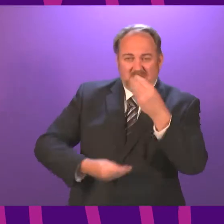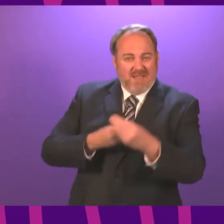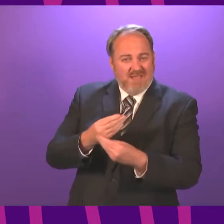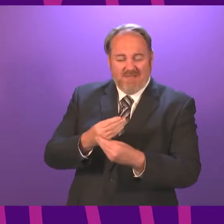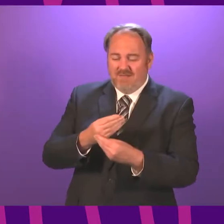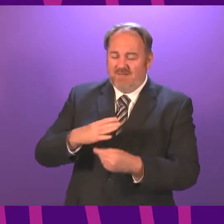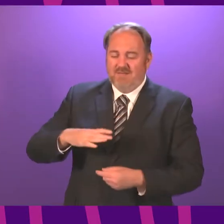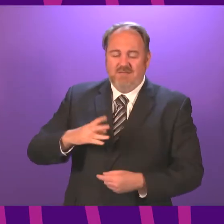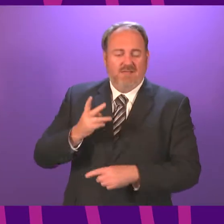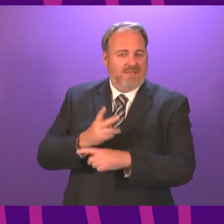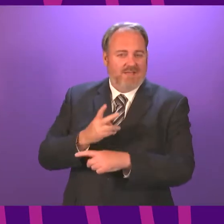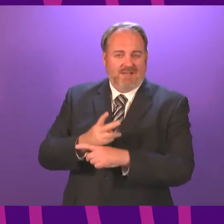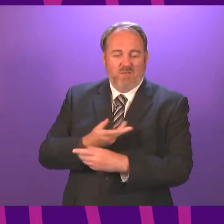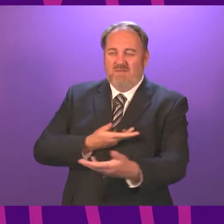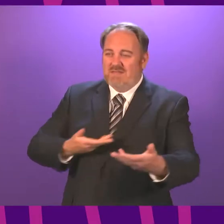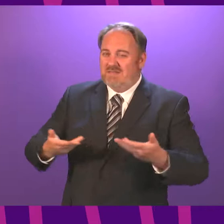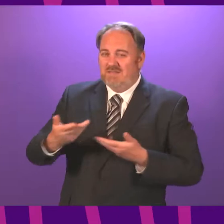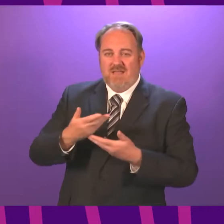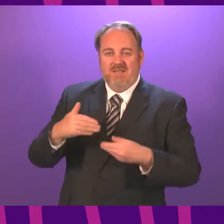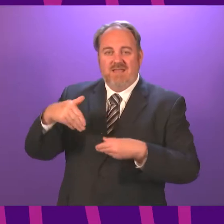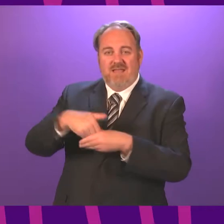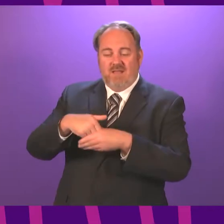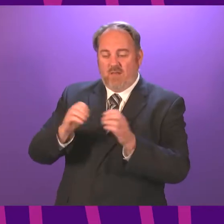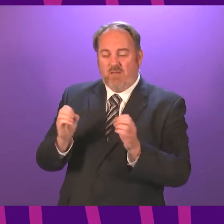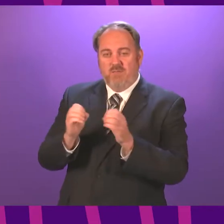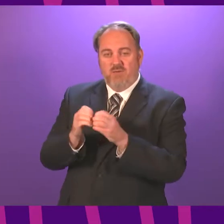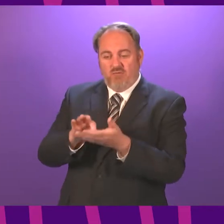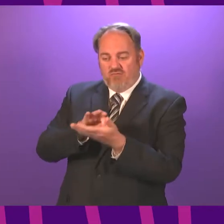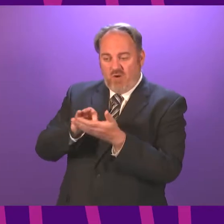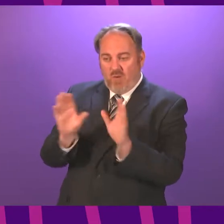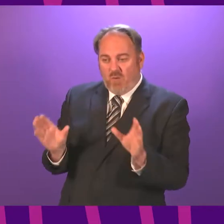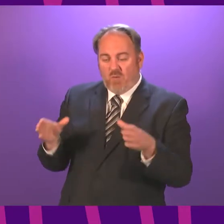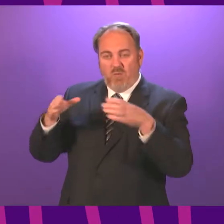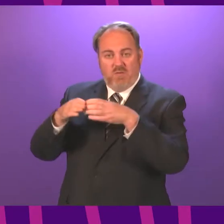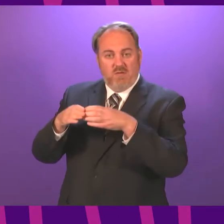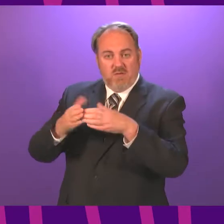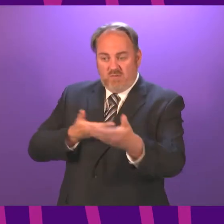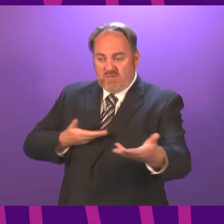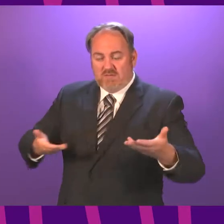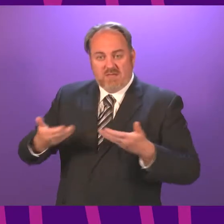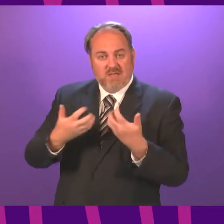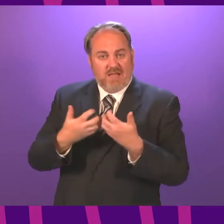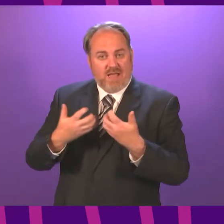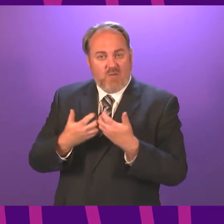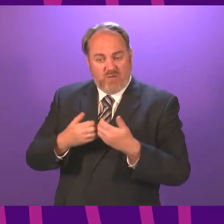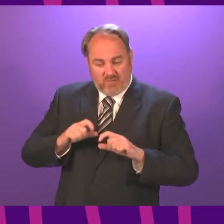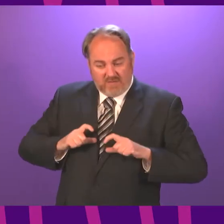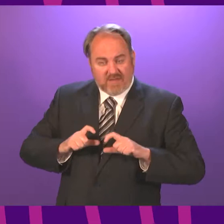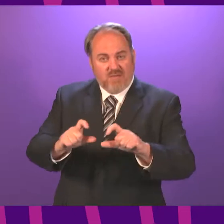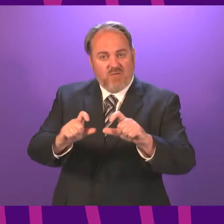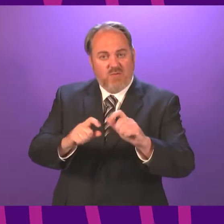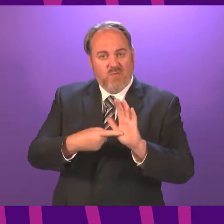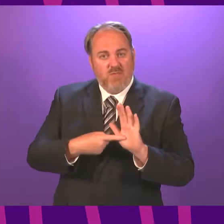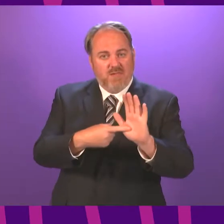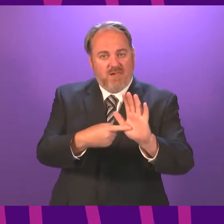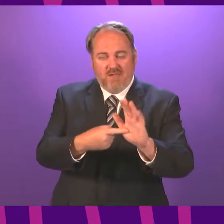been discussed at length at Bureau. We discussed the whole process. We discussed how we would take this bill forward, and for